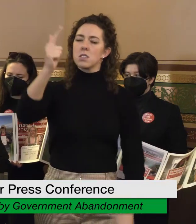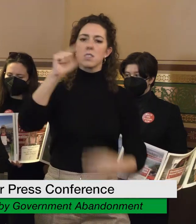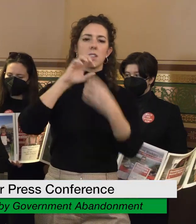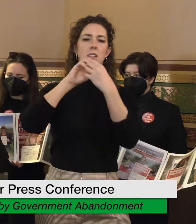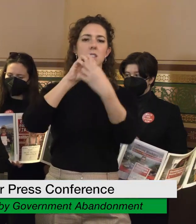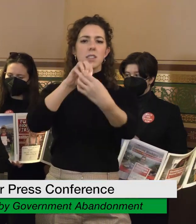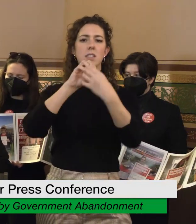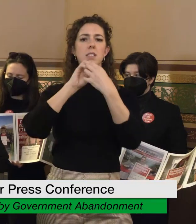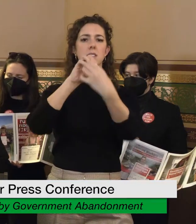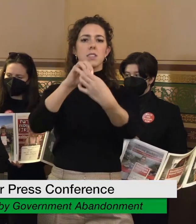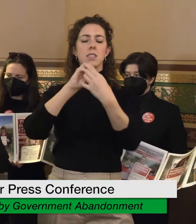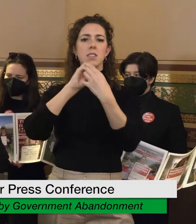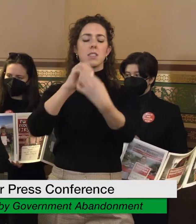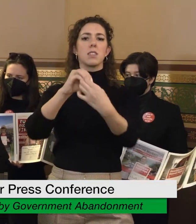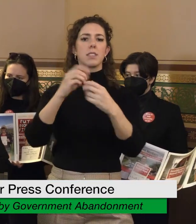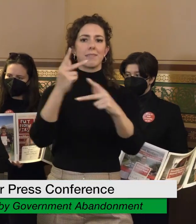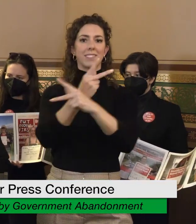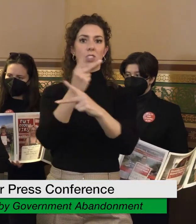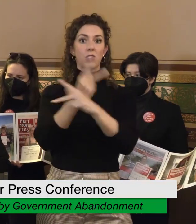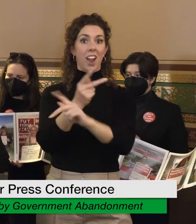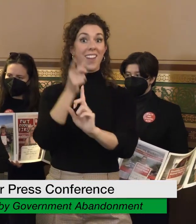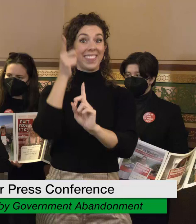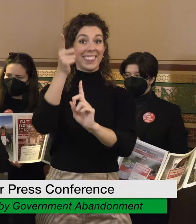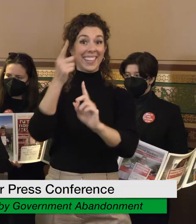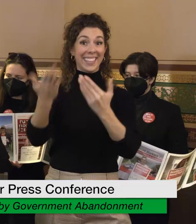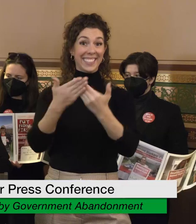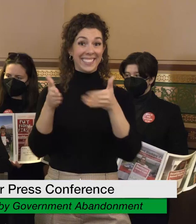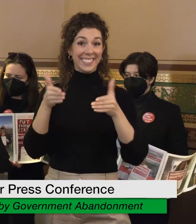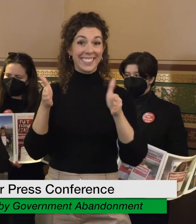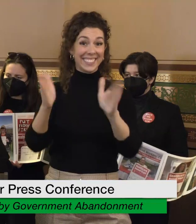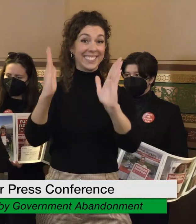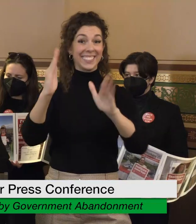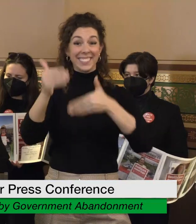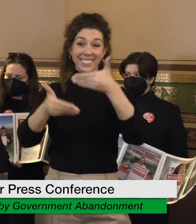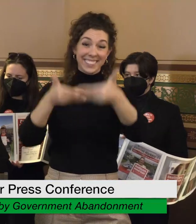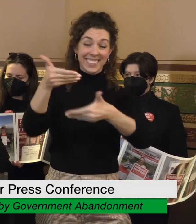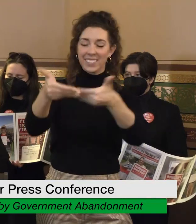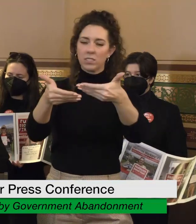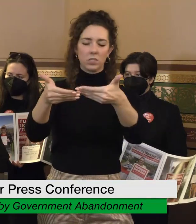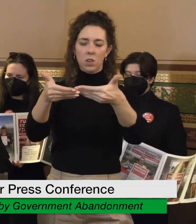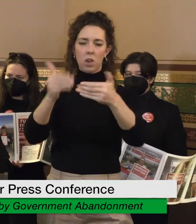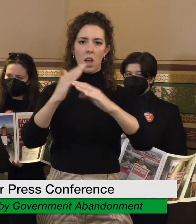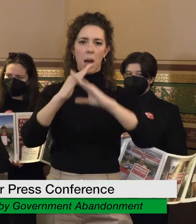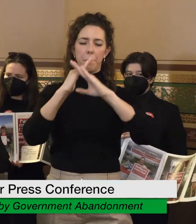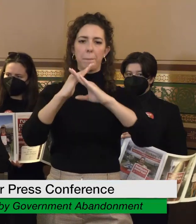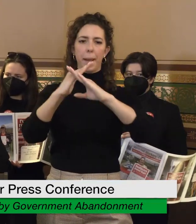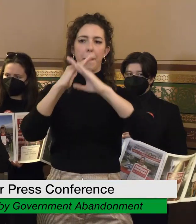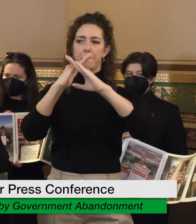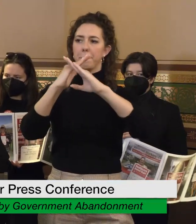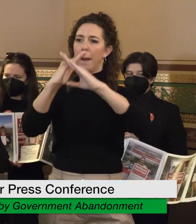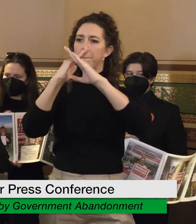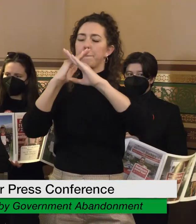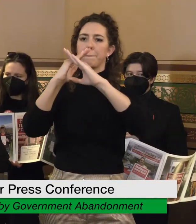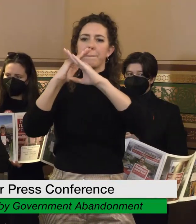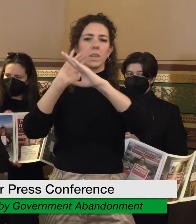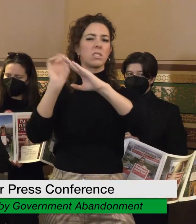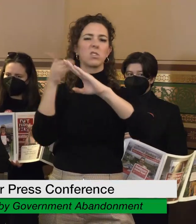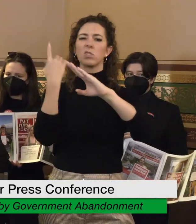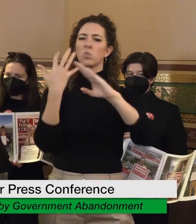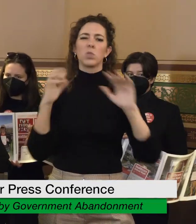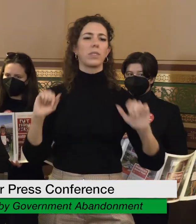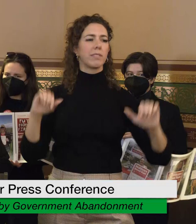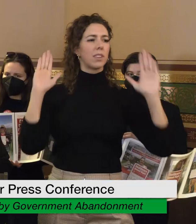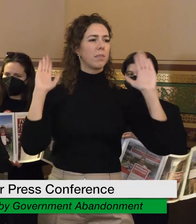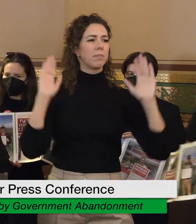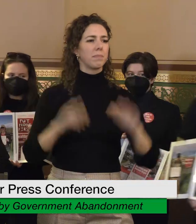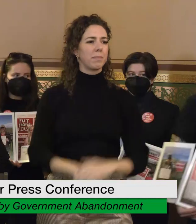out. And they really make it to where you have to jump through so many hoops that you just want to give up.